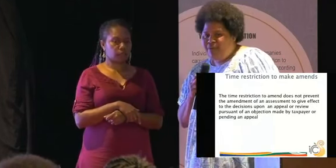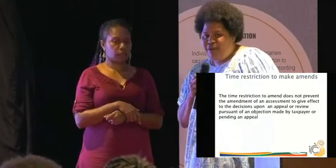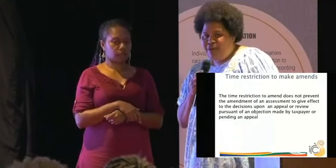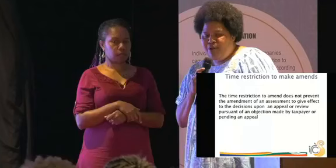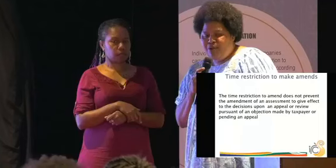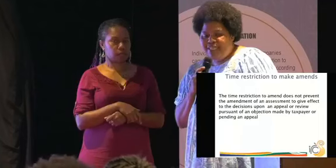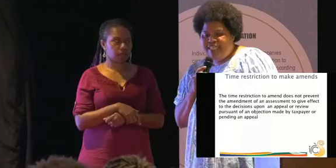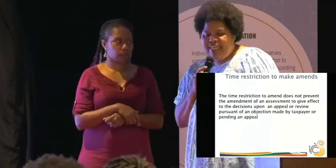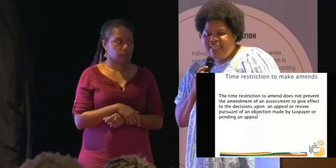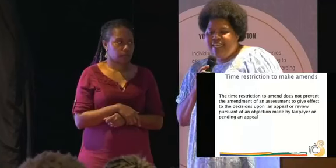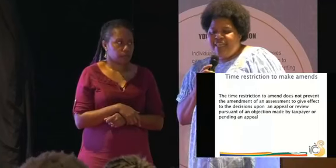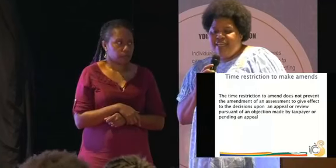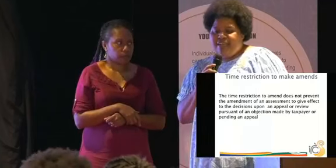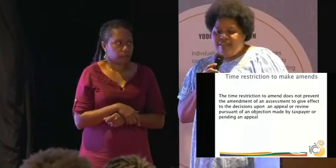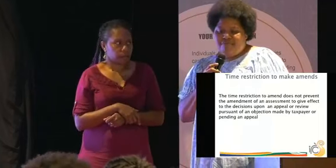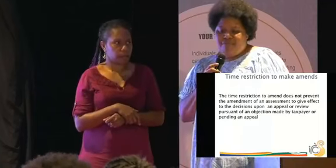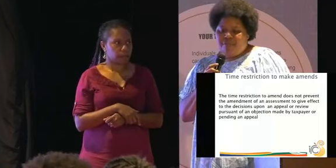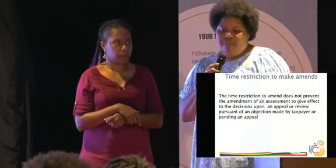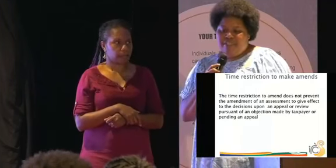Okay, you will notice that